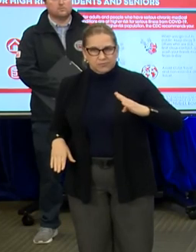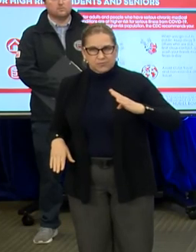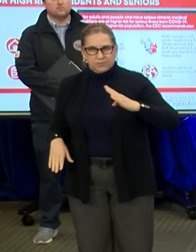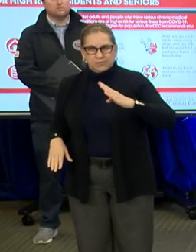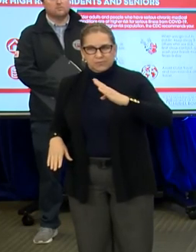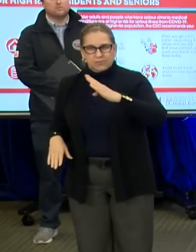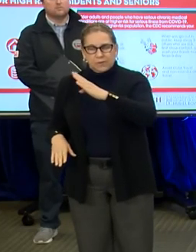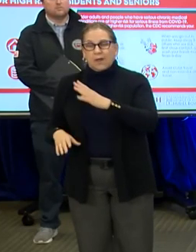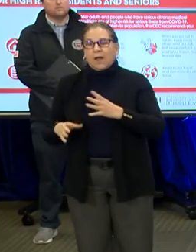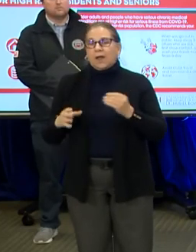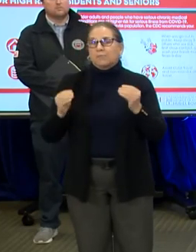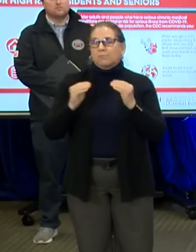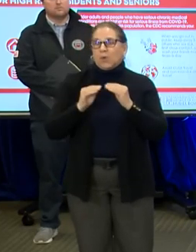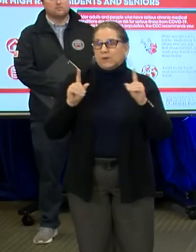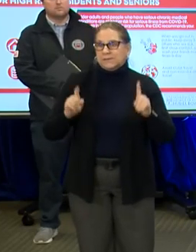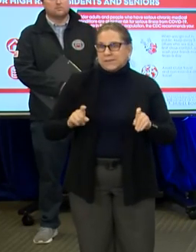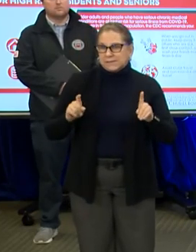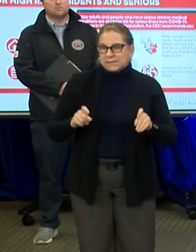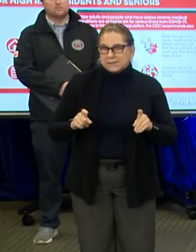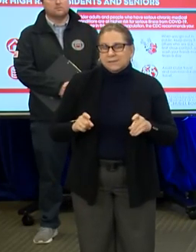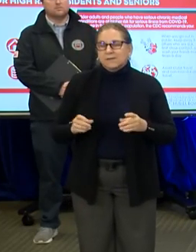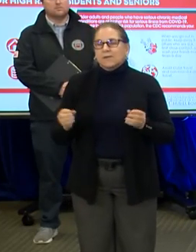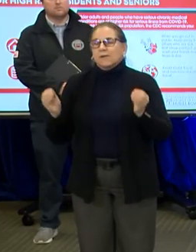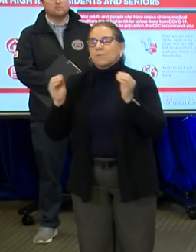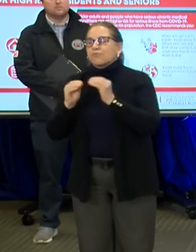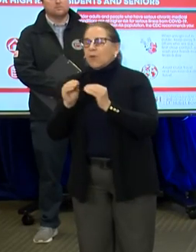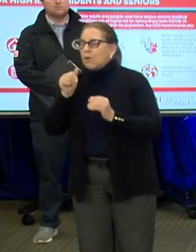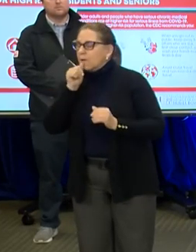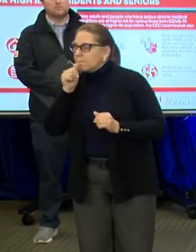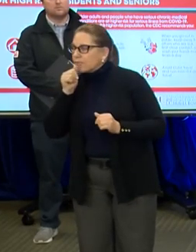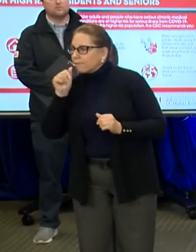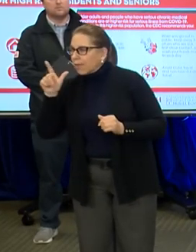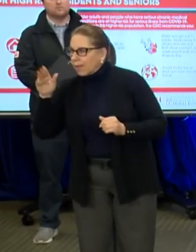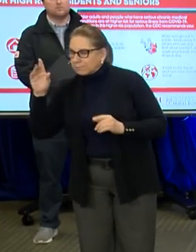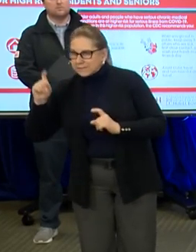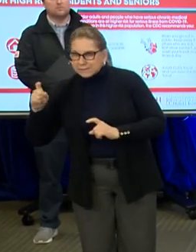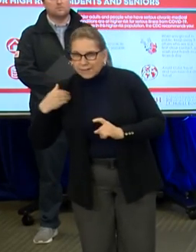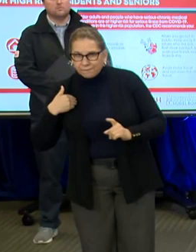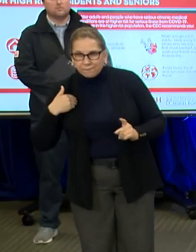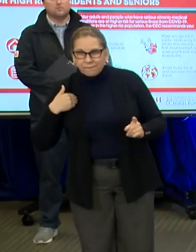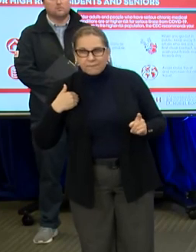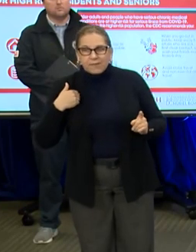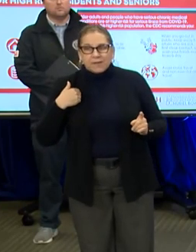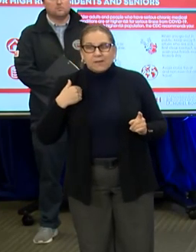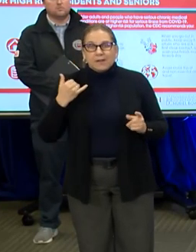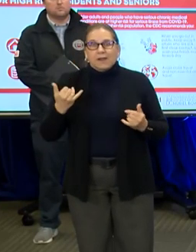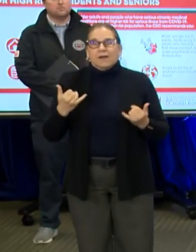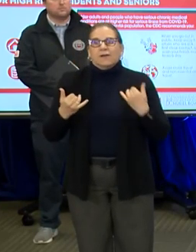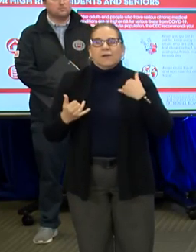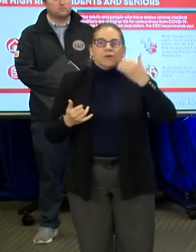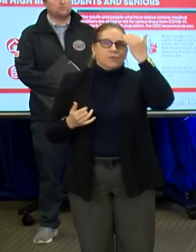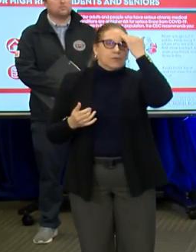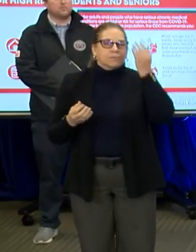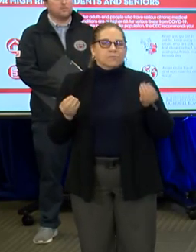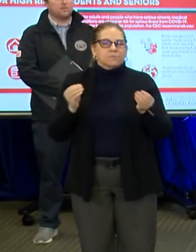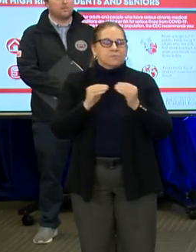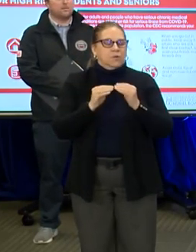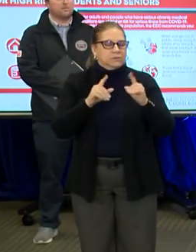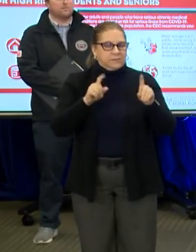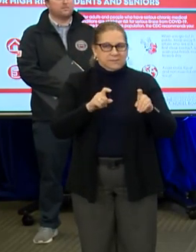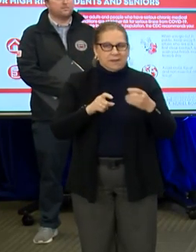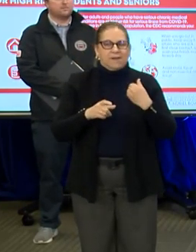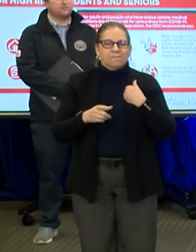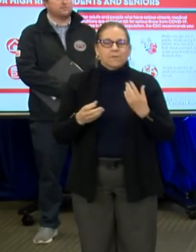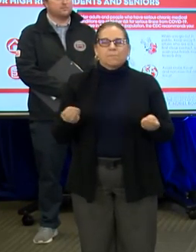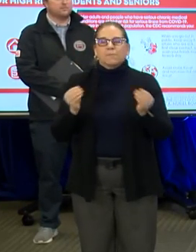private lab testing. As I've said before, we know as more testing gets done, we will have more results, and right now we